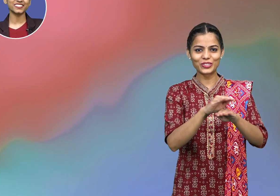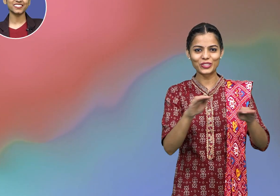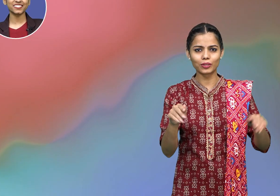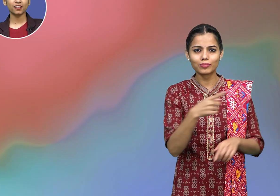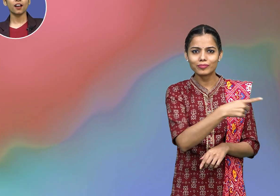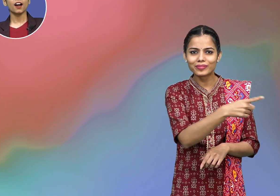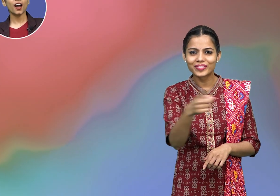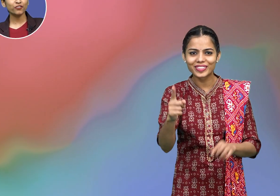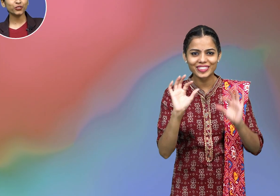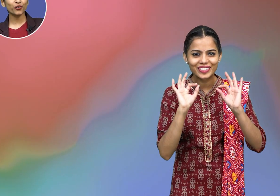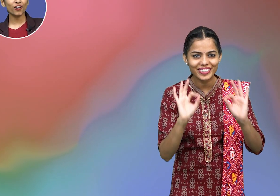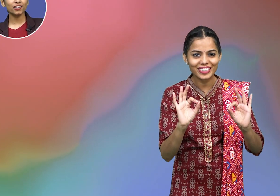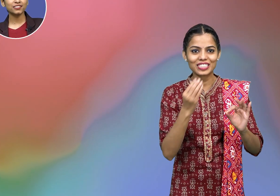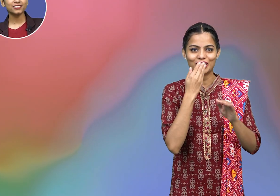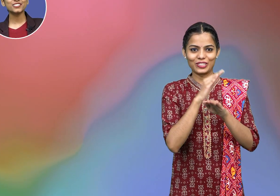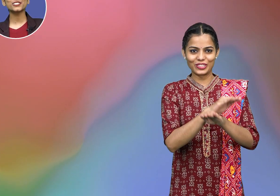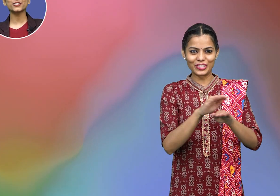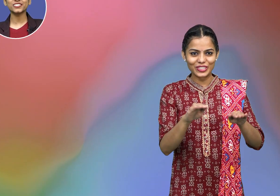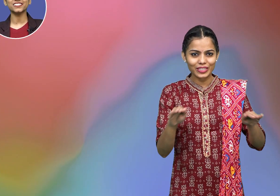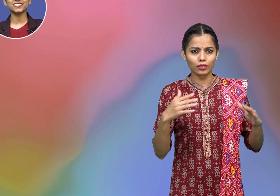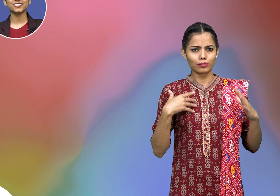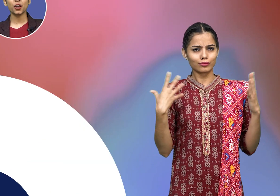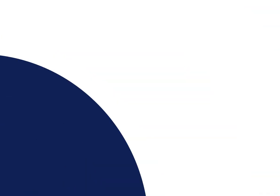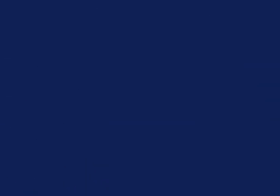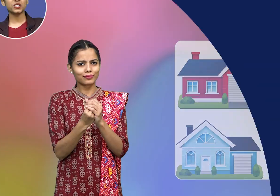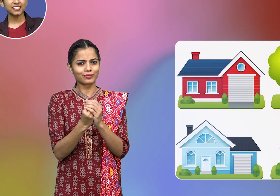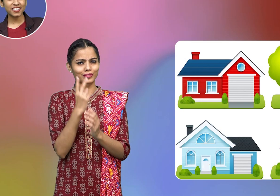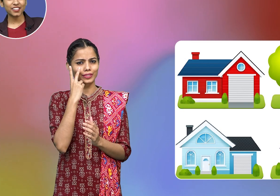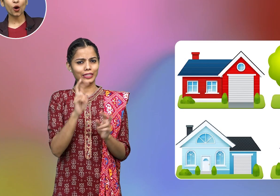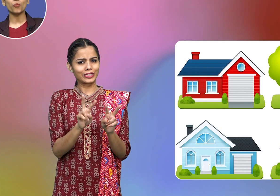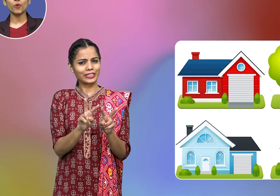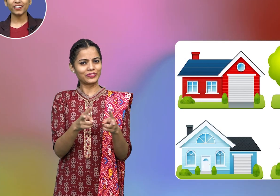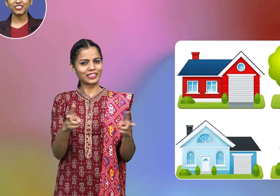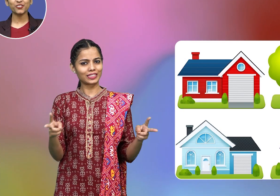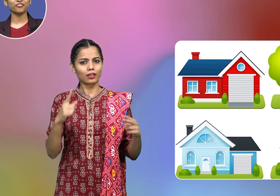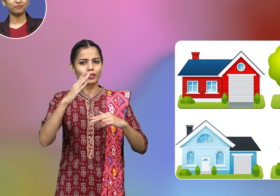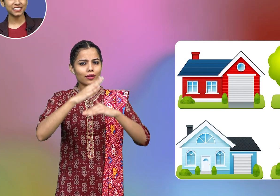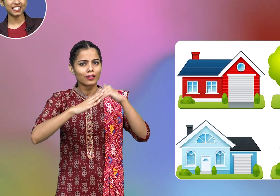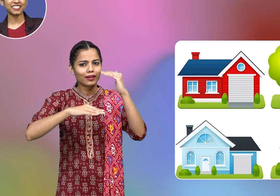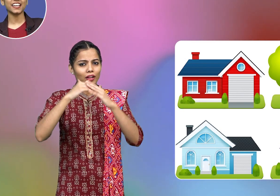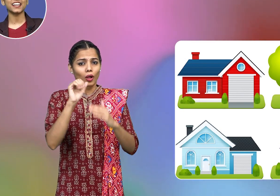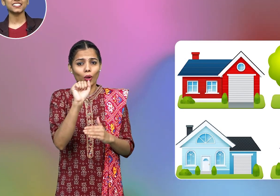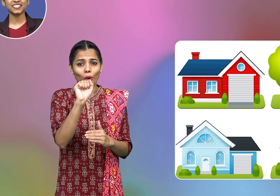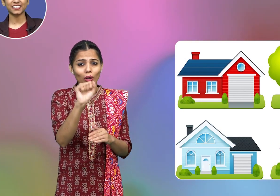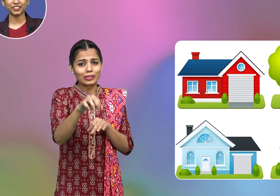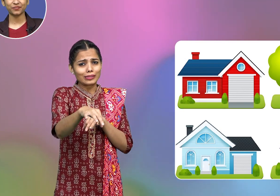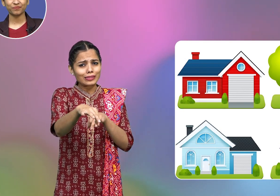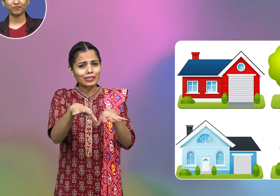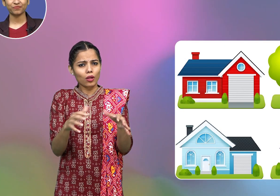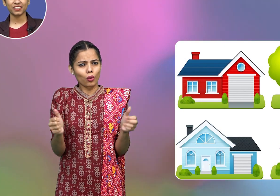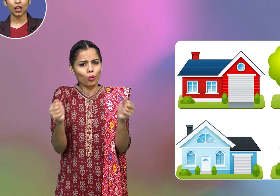Hey students, how are you all? Students, we see a variety of buildings in our